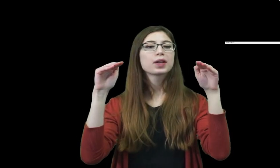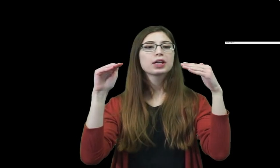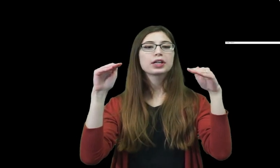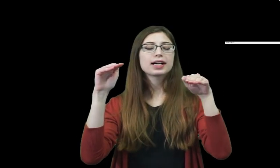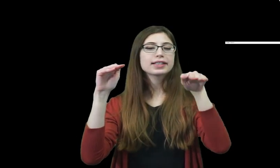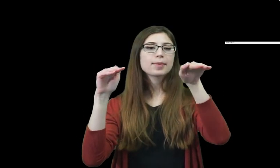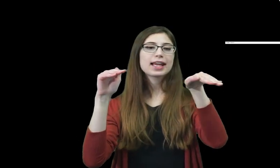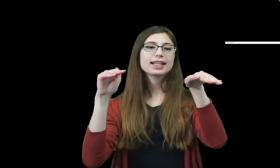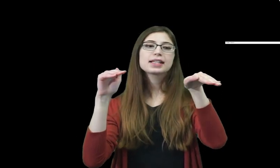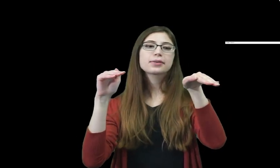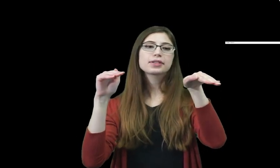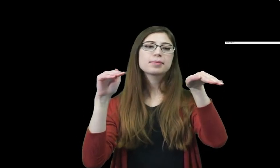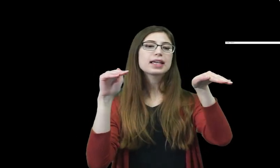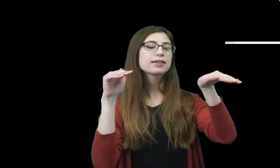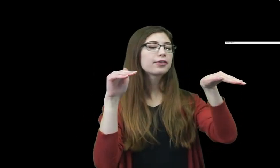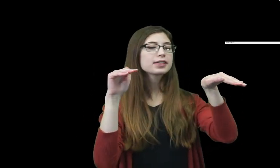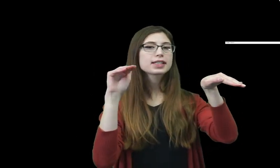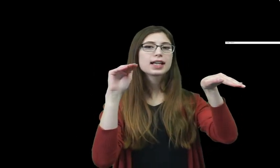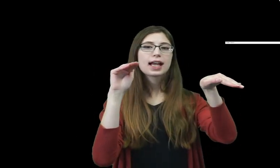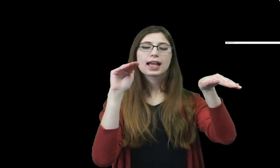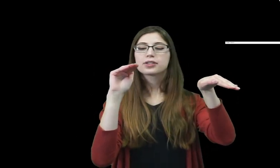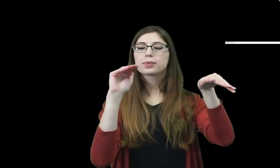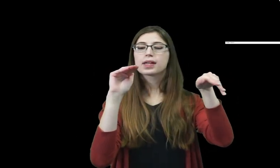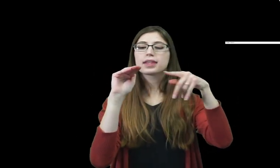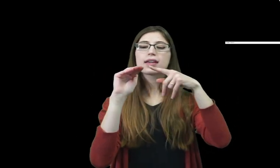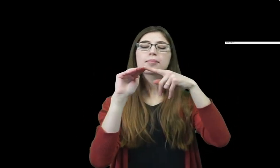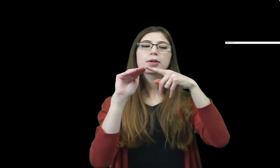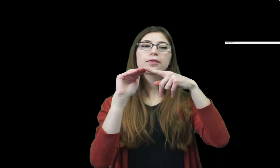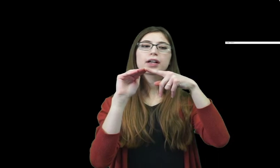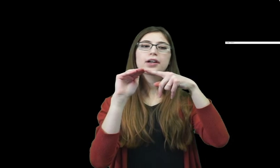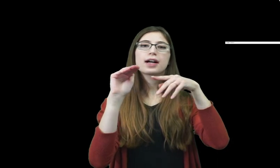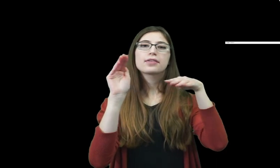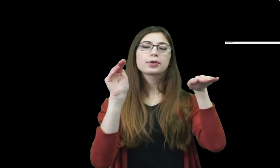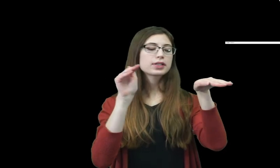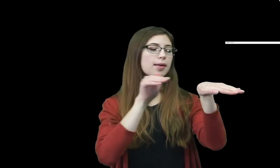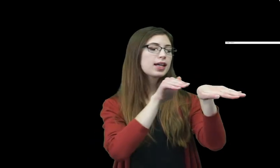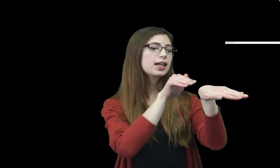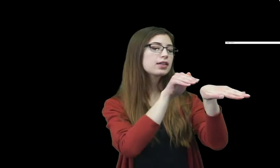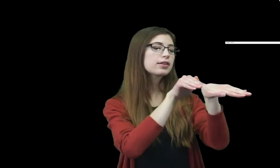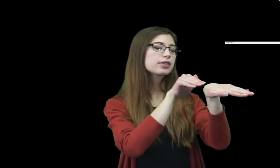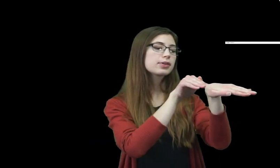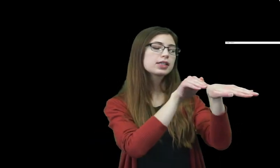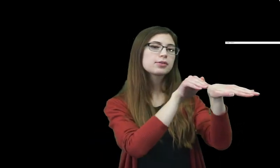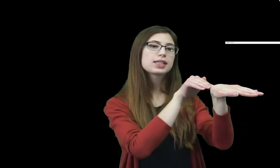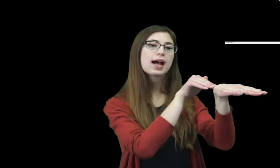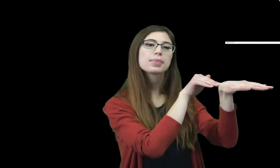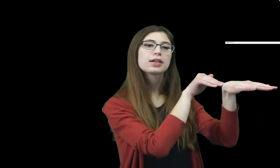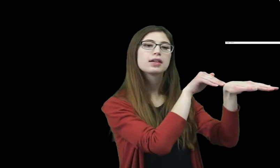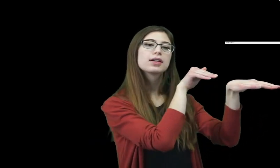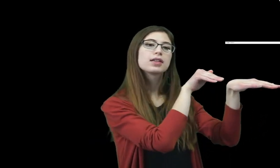Your non-dominant hand is going to be in front, and with the middle finger of your dominant hand, you're just going to tap the back